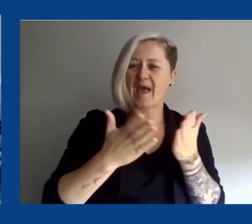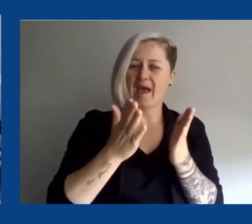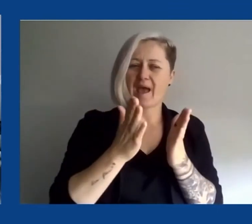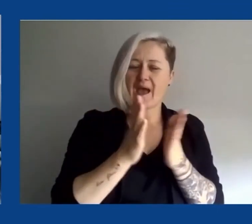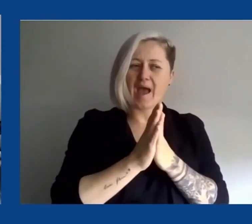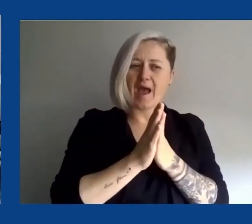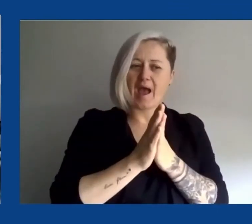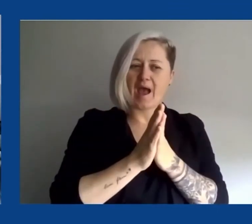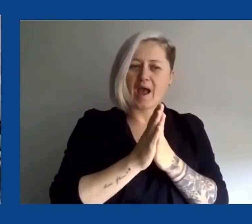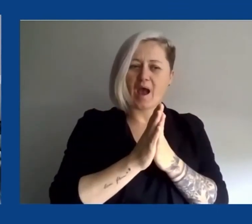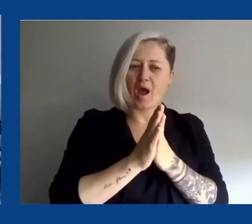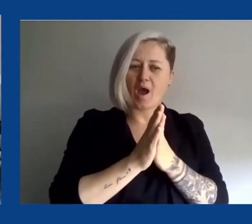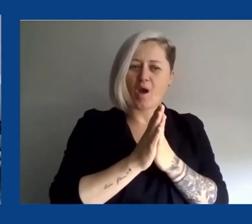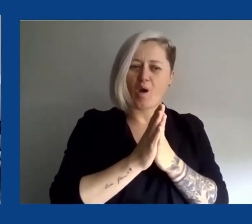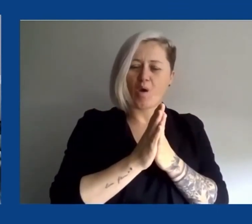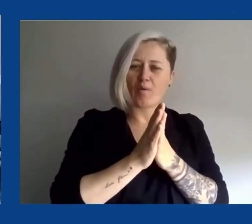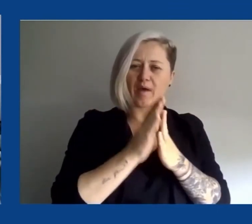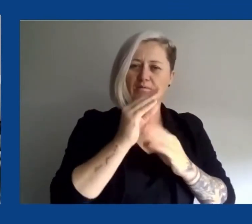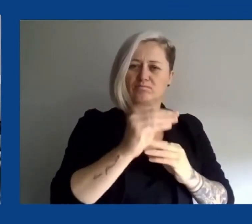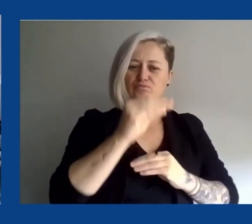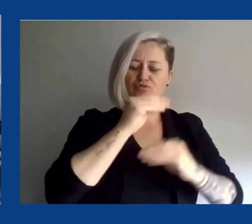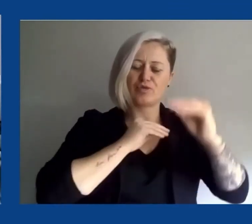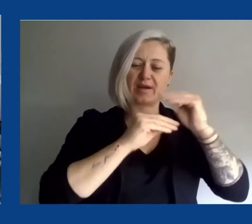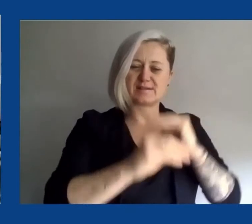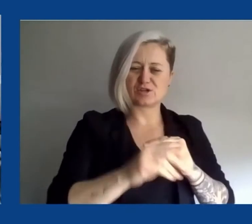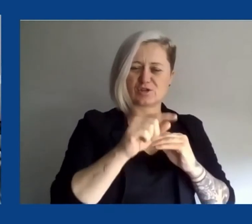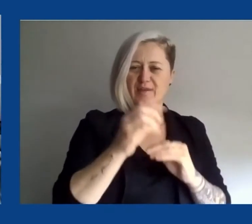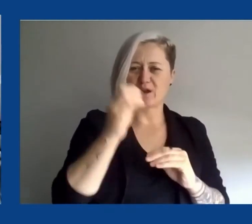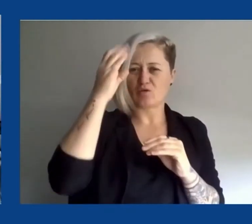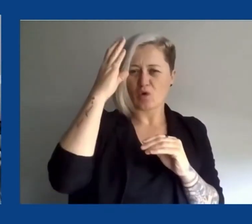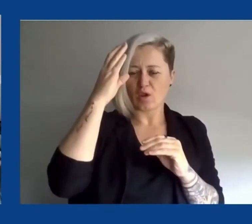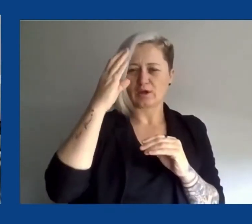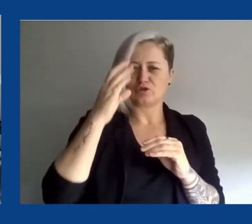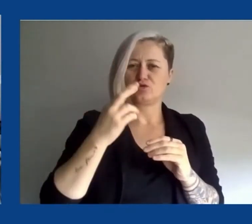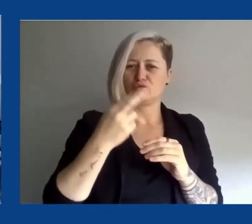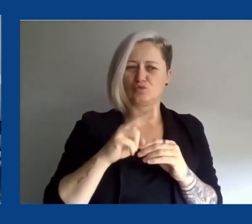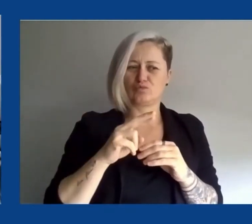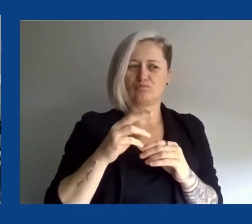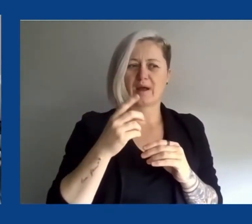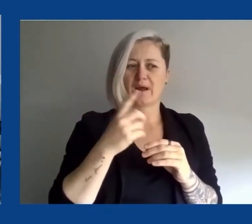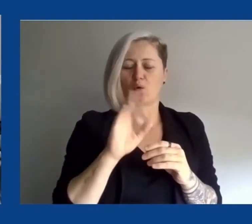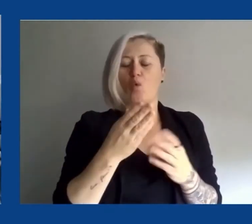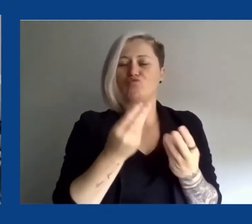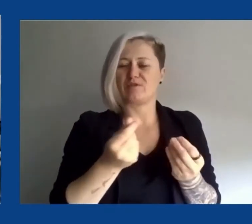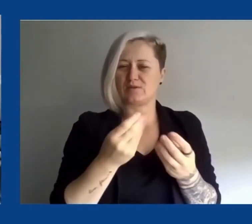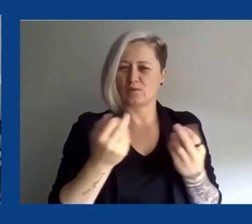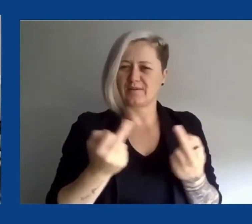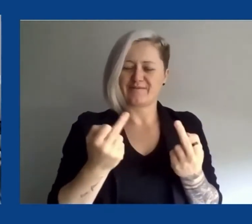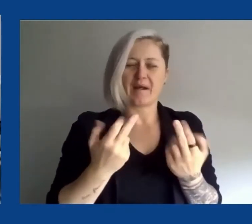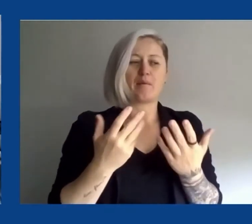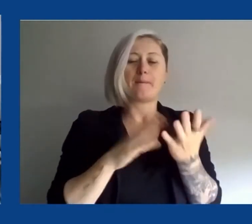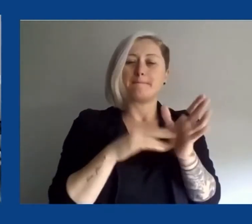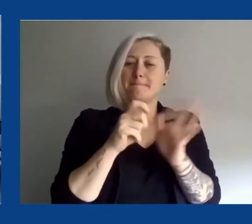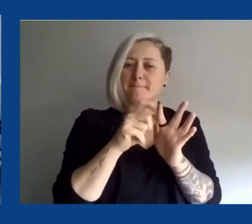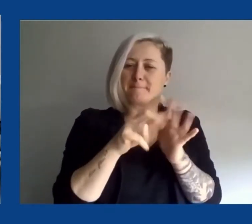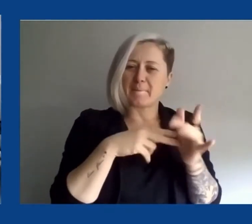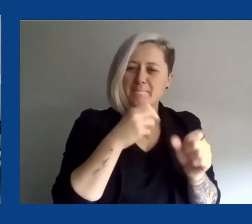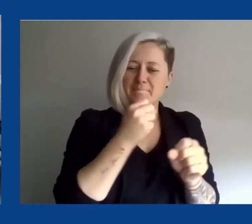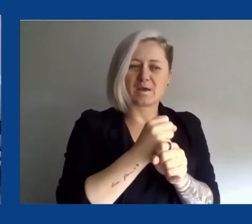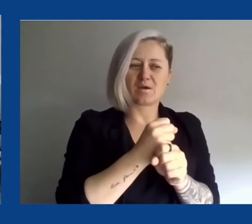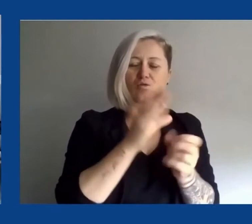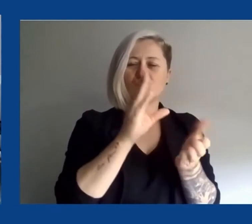to urban youth demands all resources available. This included mapping, recordings,